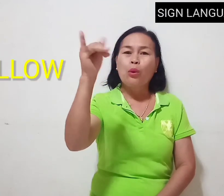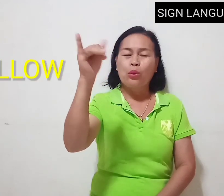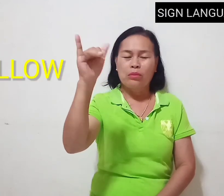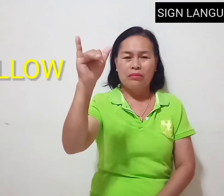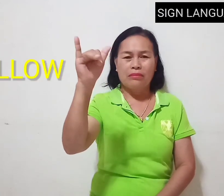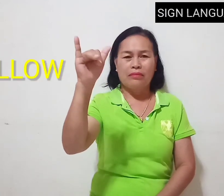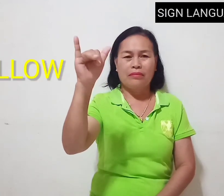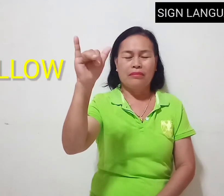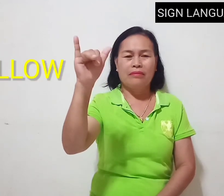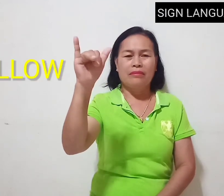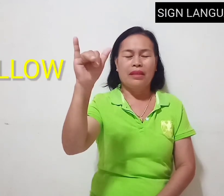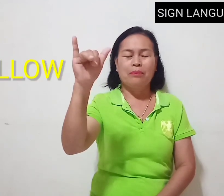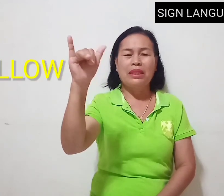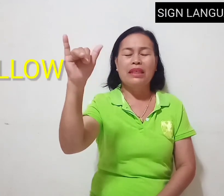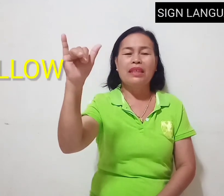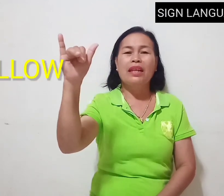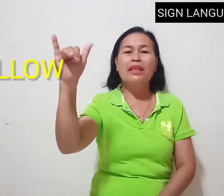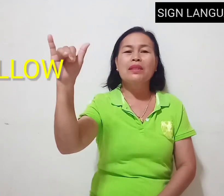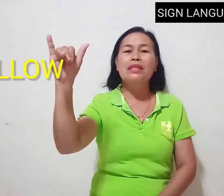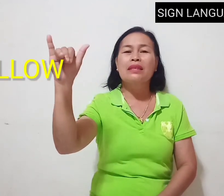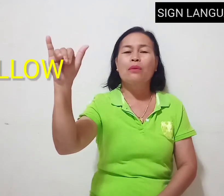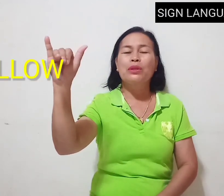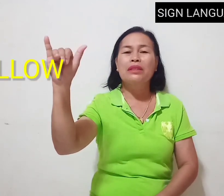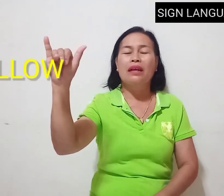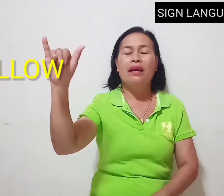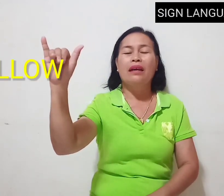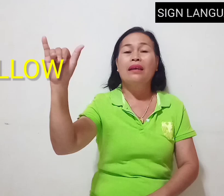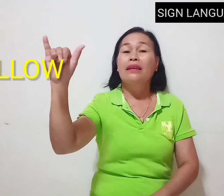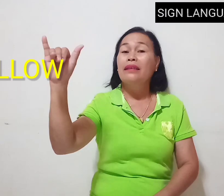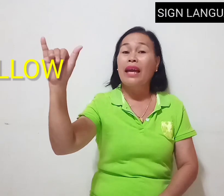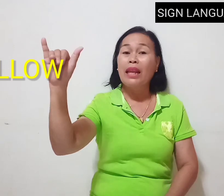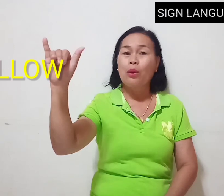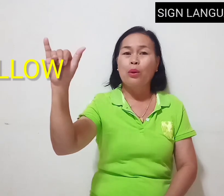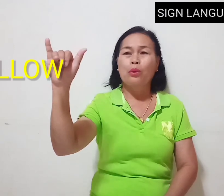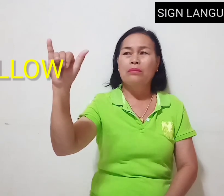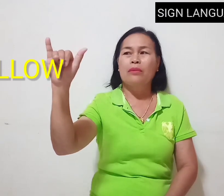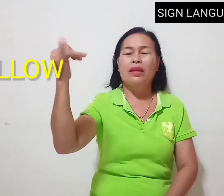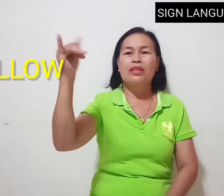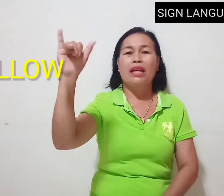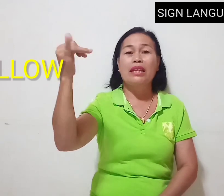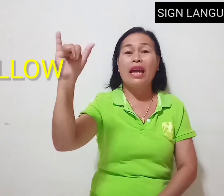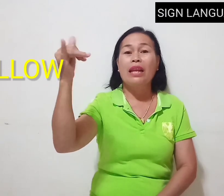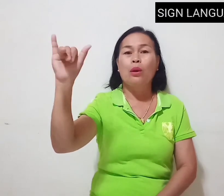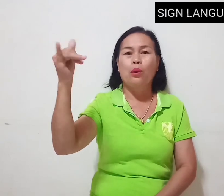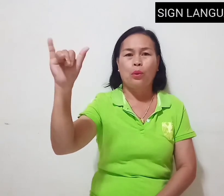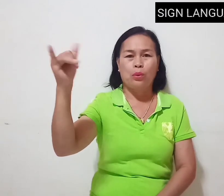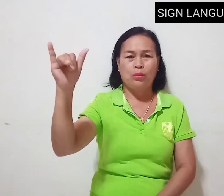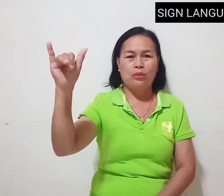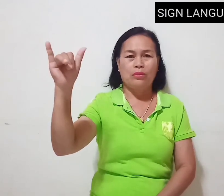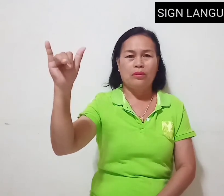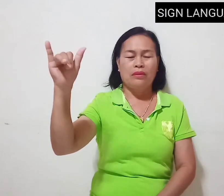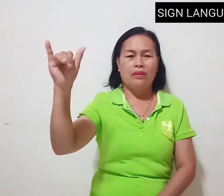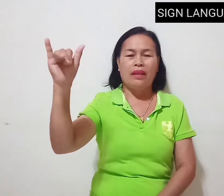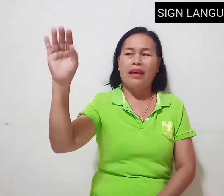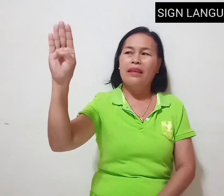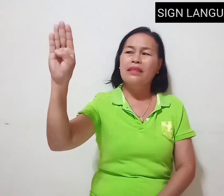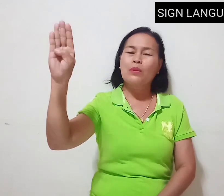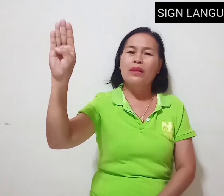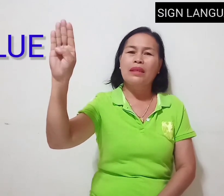yellow. Ang beginning letters sa word nga yellow, mana siya? Yellow. Then, this one